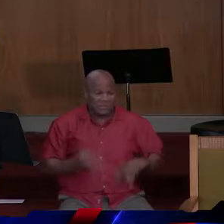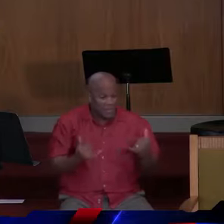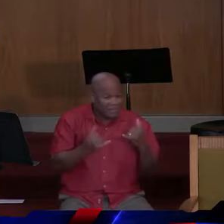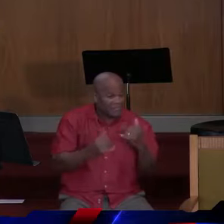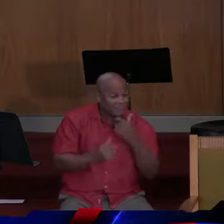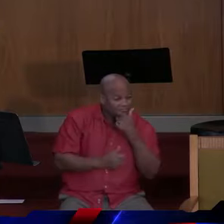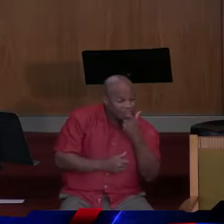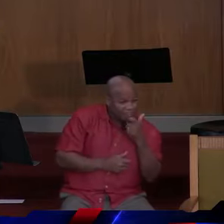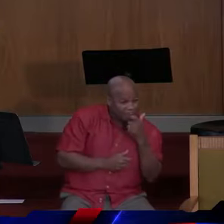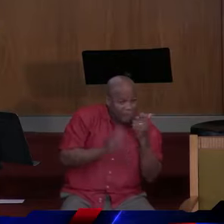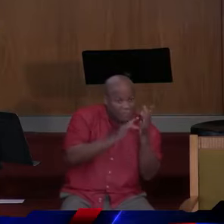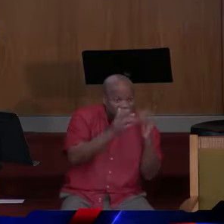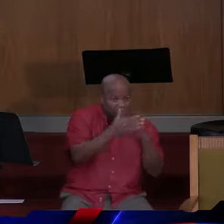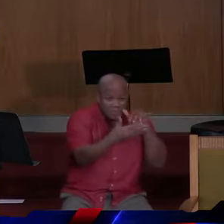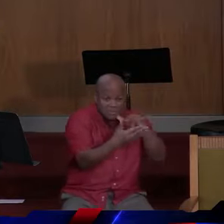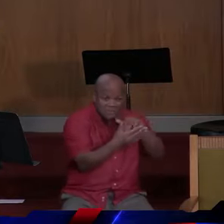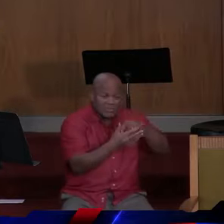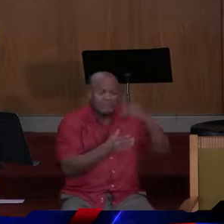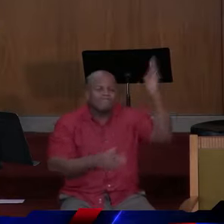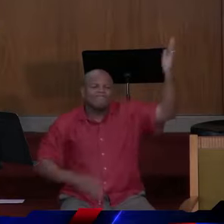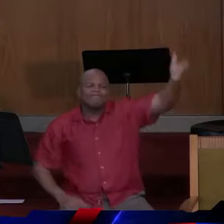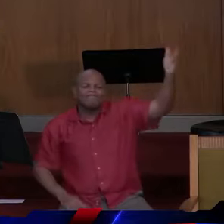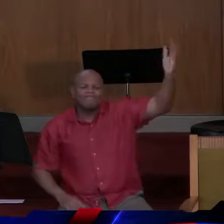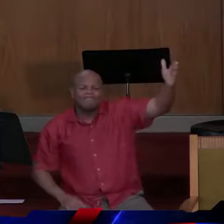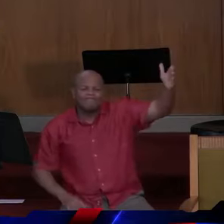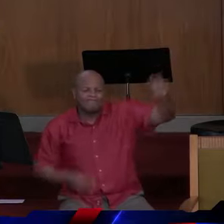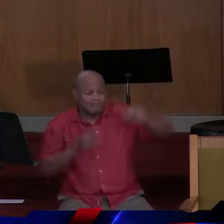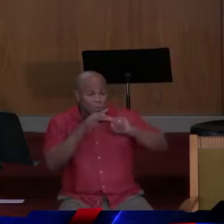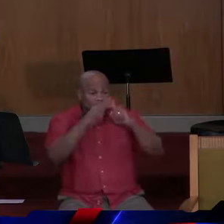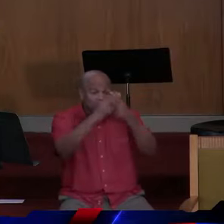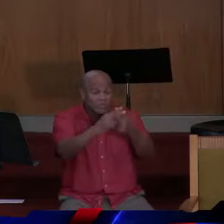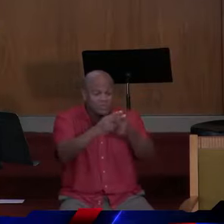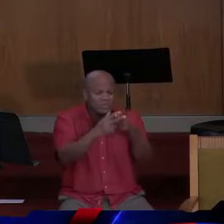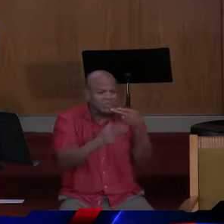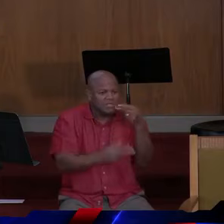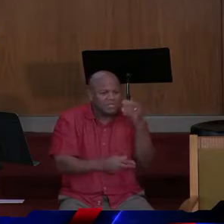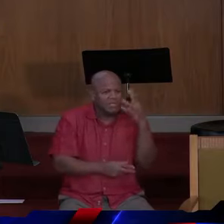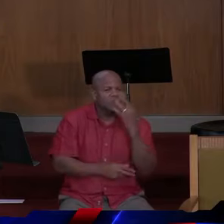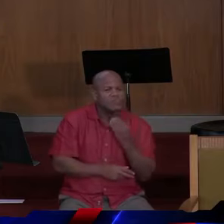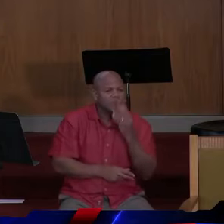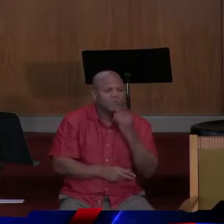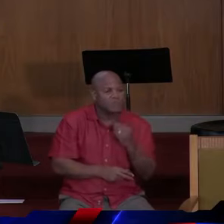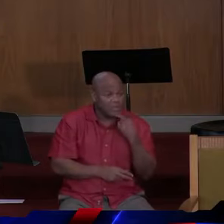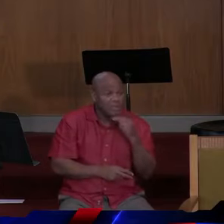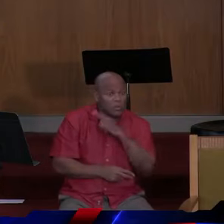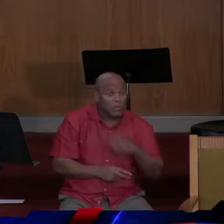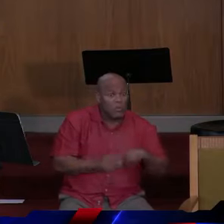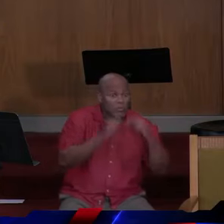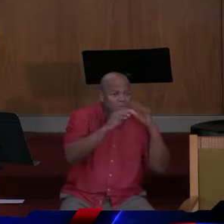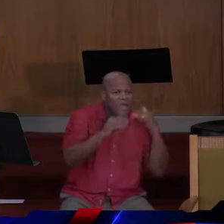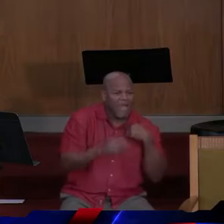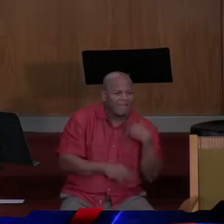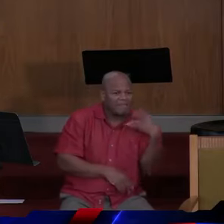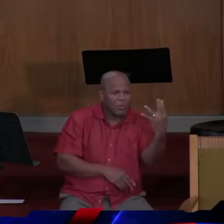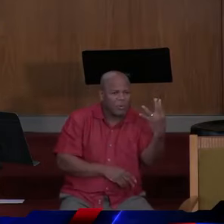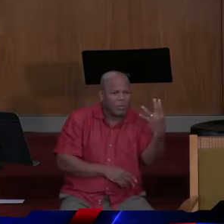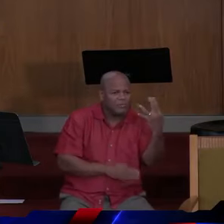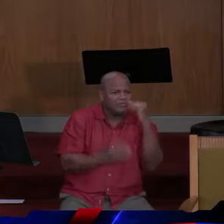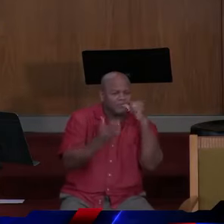I was teaching a Bible study, when you read it in the original Hebrew, it doesn't say the Lord bless you. It has four